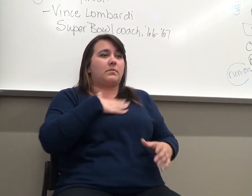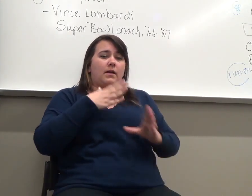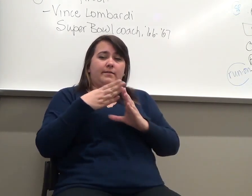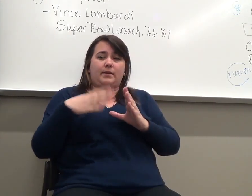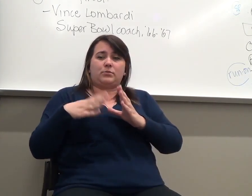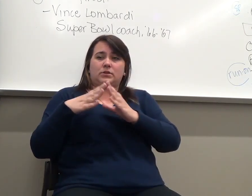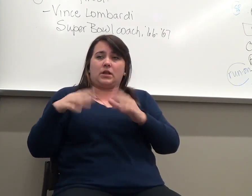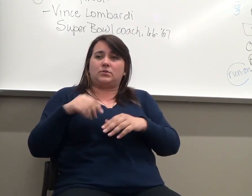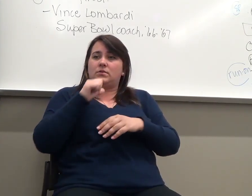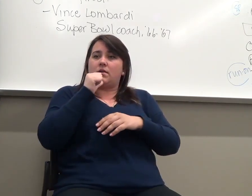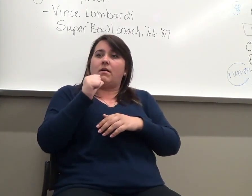ear to ear.